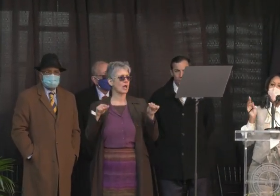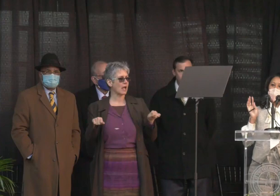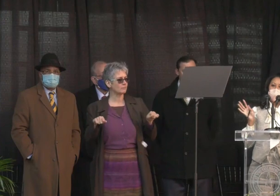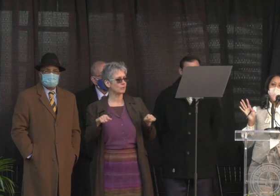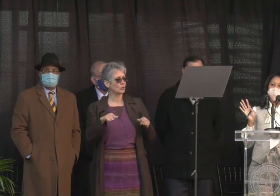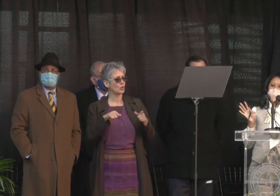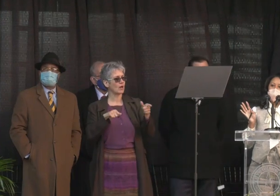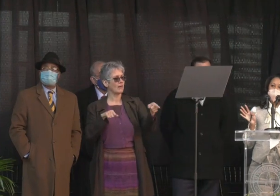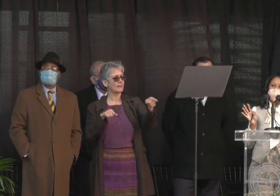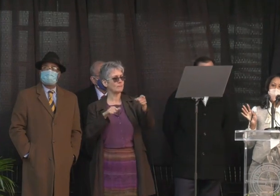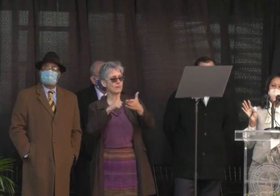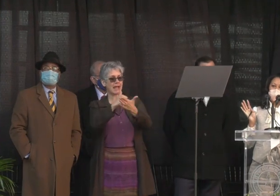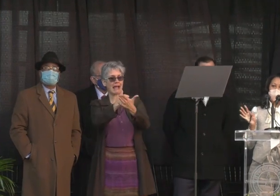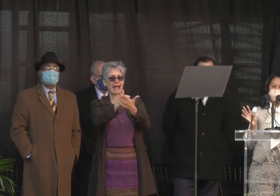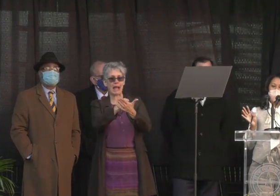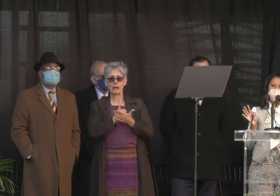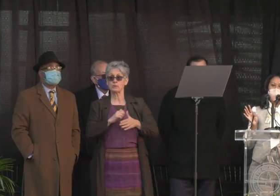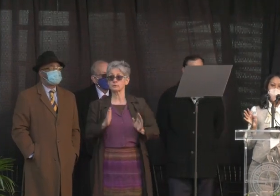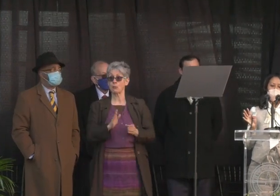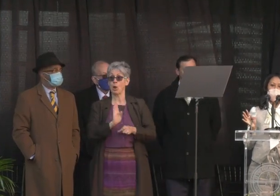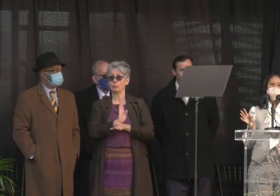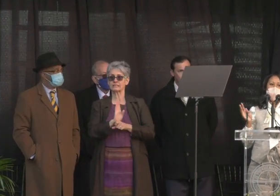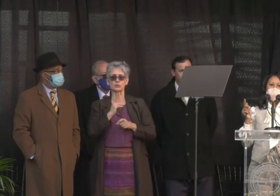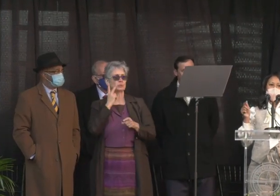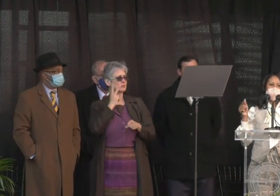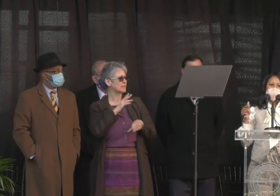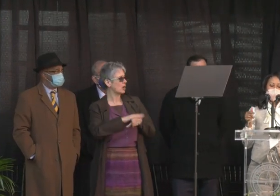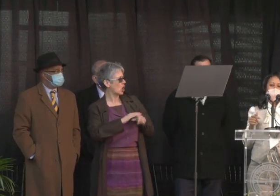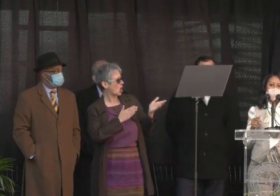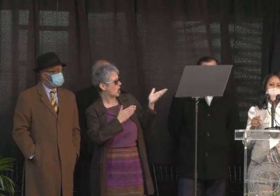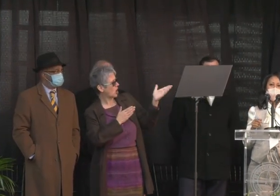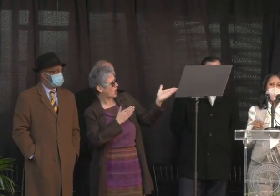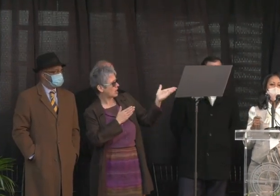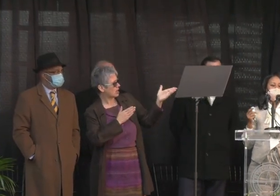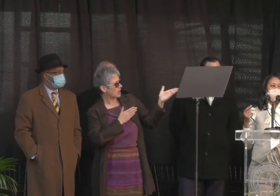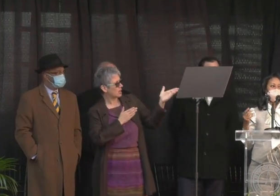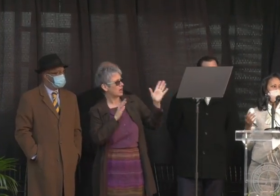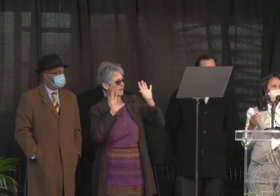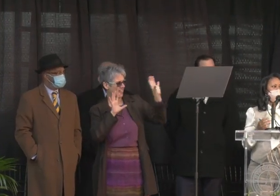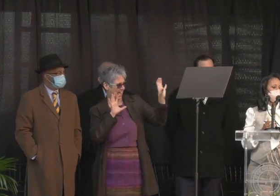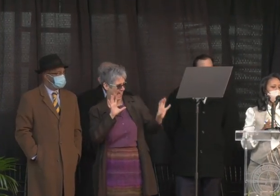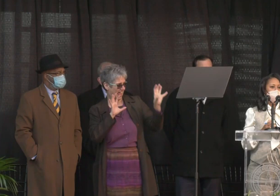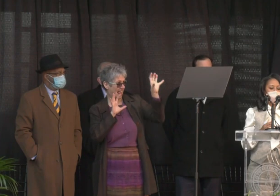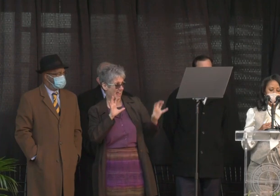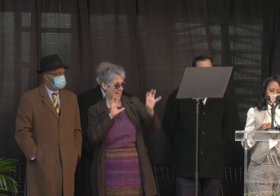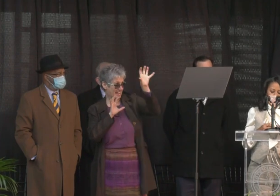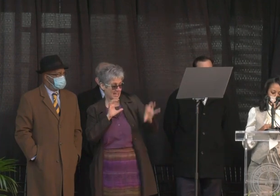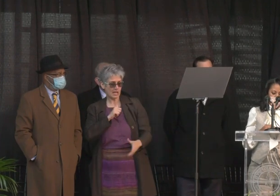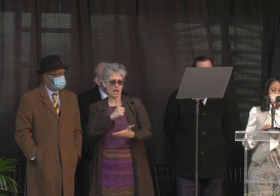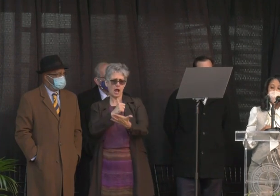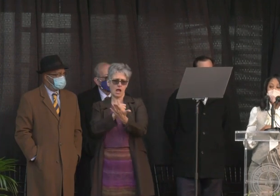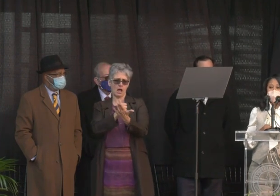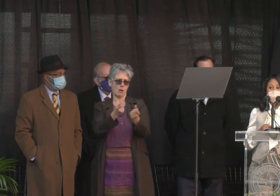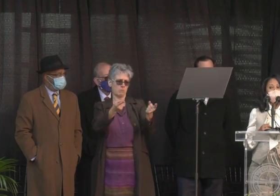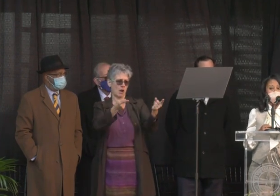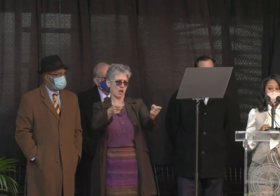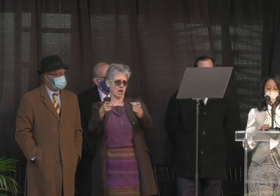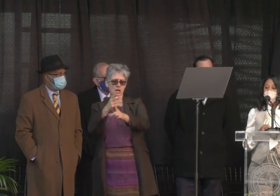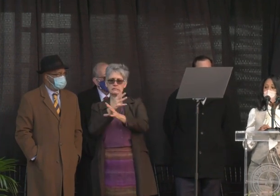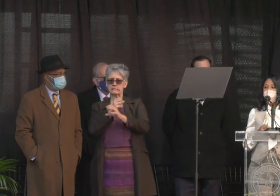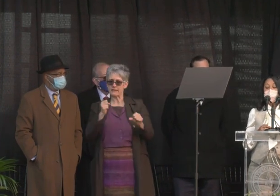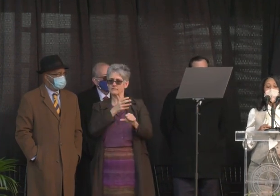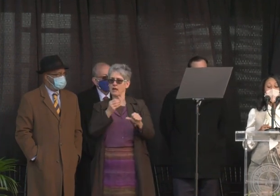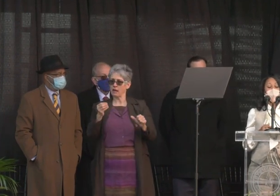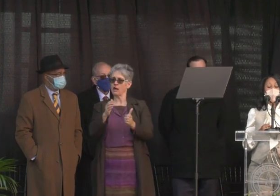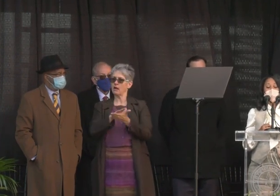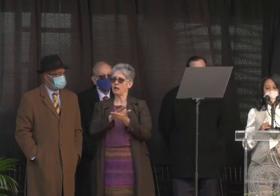enlist every small business that you see on the board to make this day happen. They've done an exceptional job along with city staff.